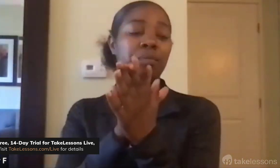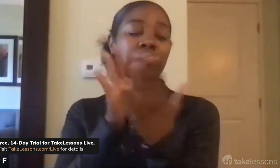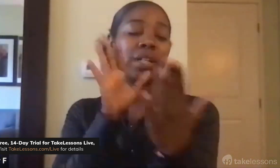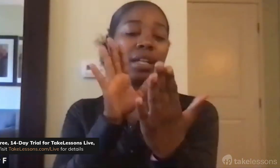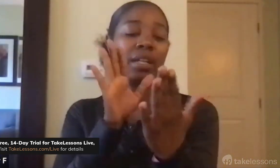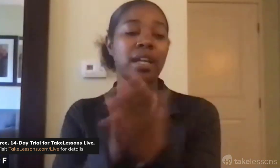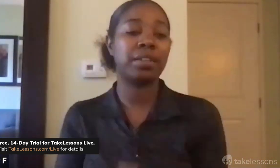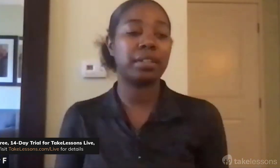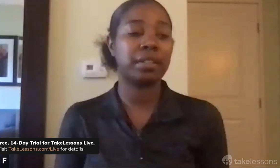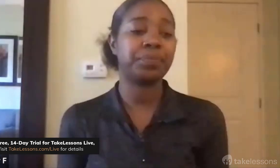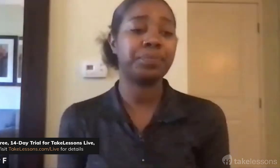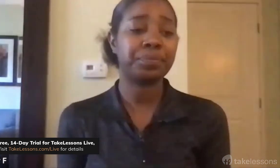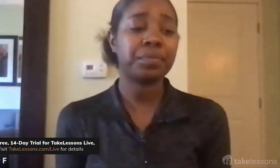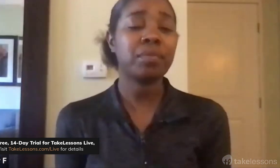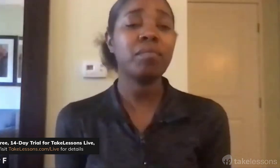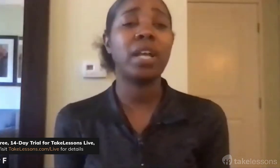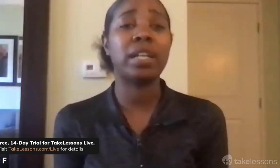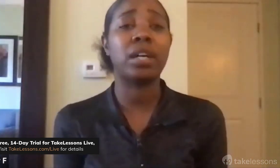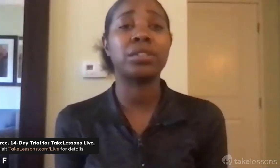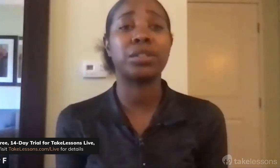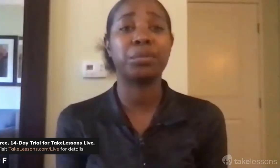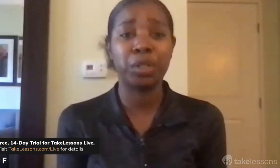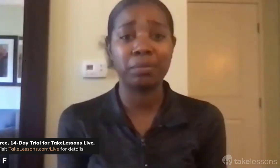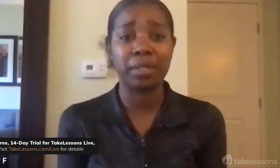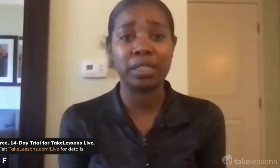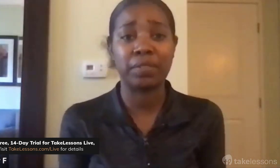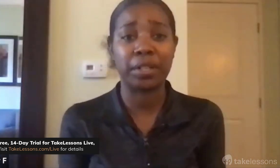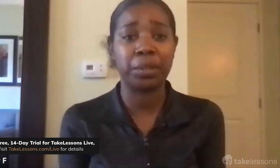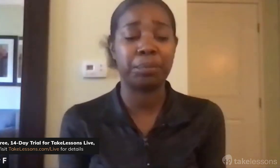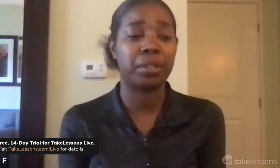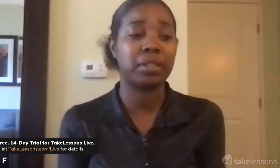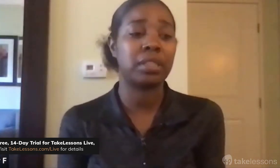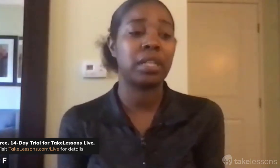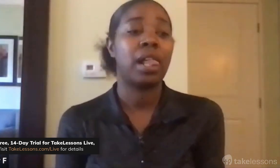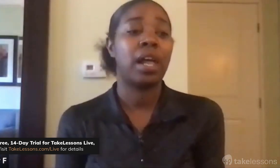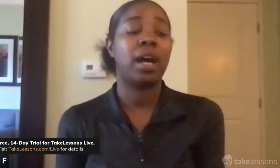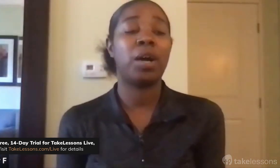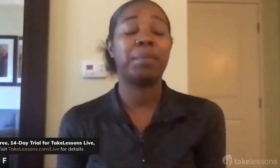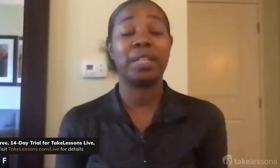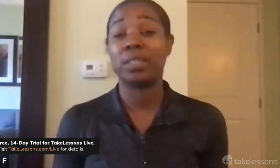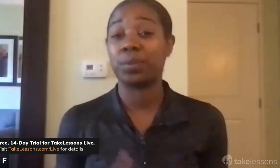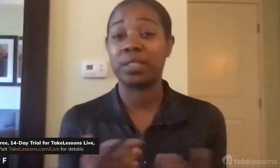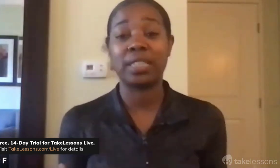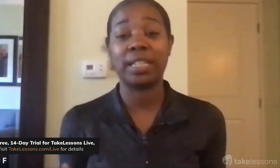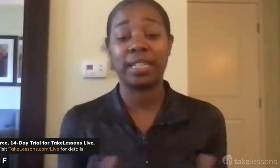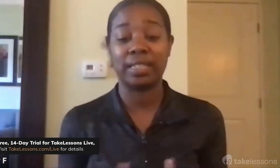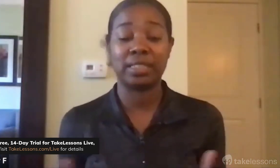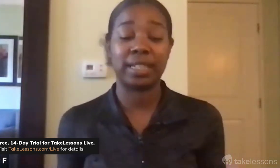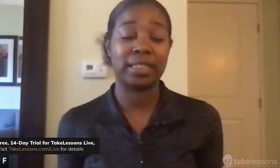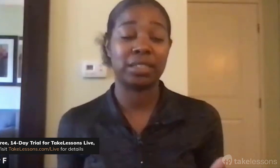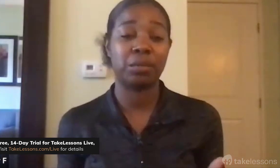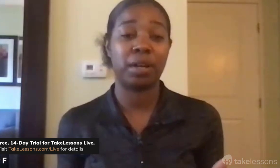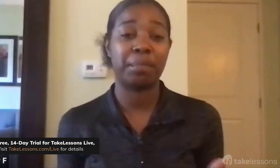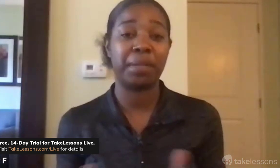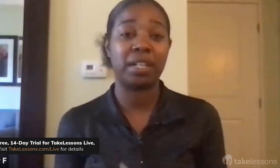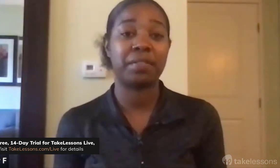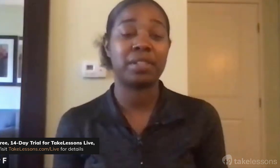one at another. And also the movement is very important, because once again, it can change the meaning of the